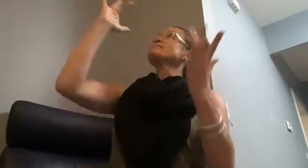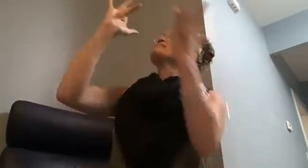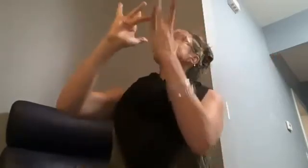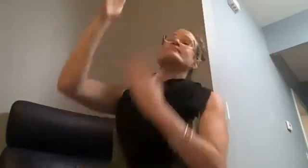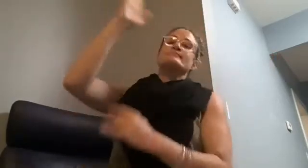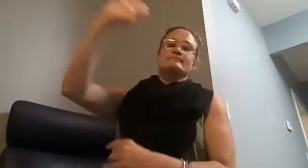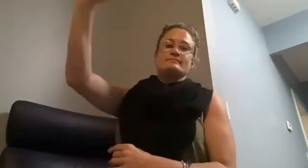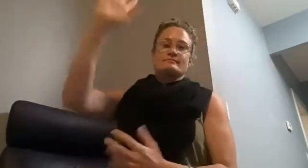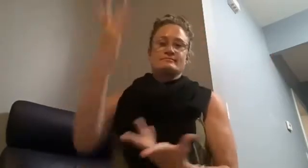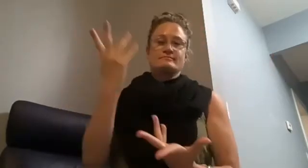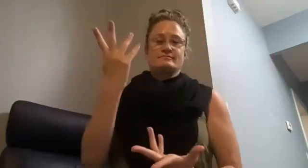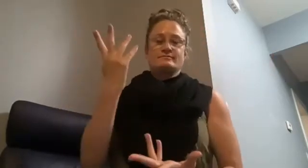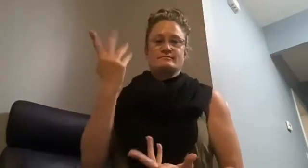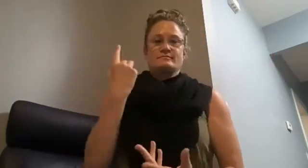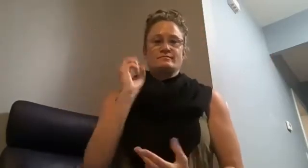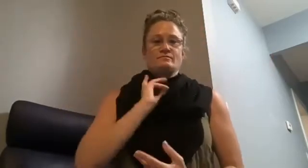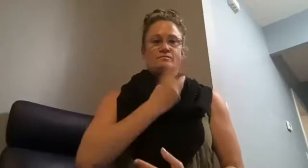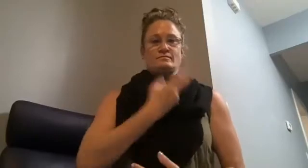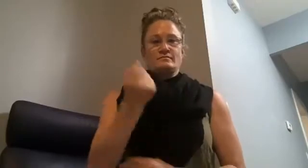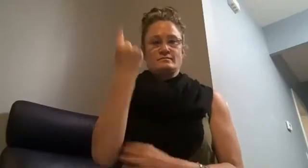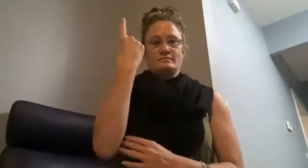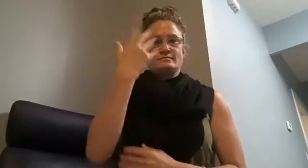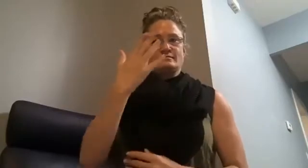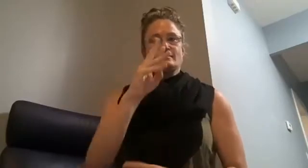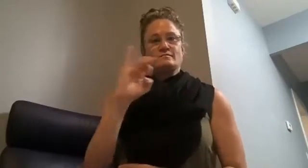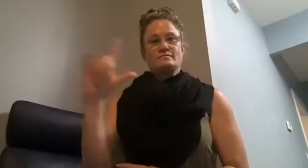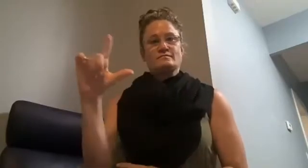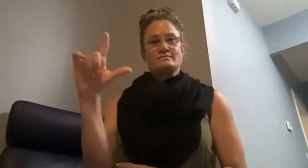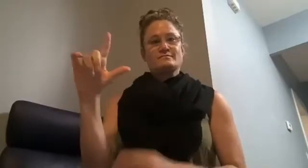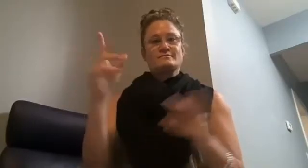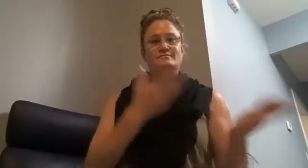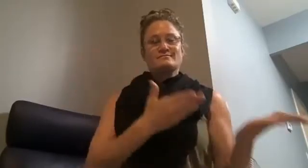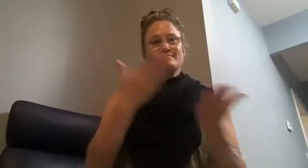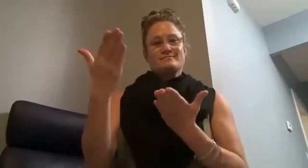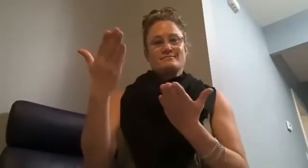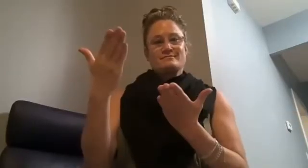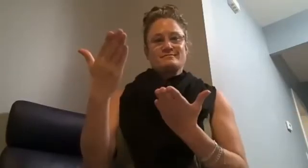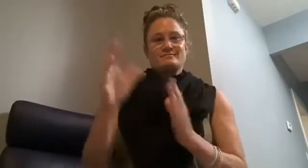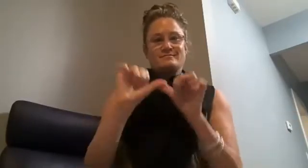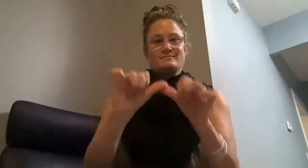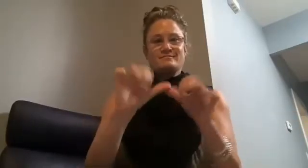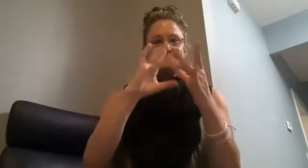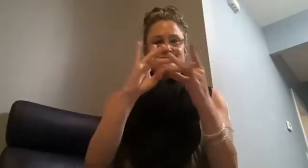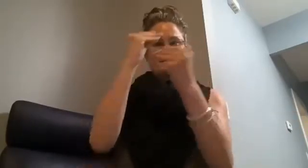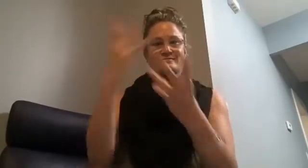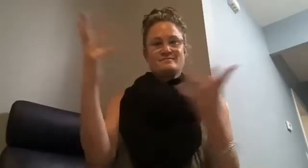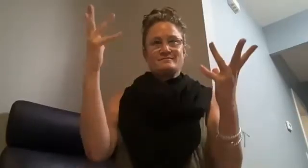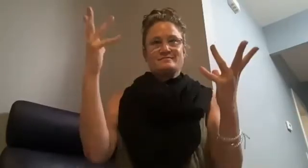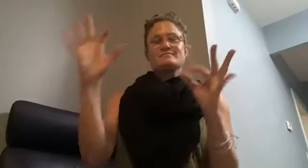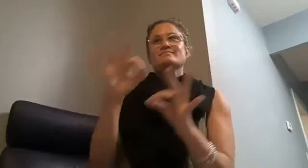understood Him, praying only for knowledge of His will for us and the power to carry that out. 12, having had a spiritual awakening as a result of these steps, we